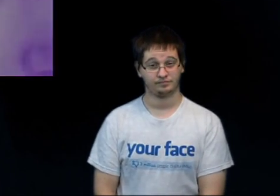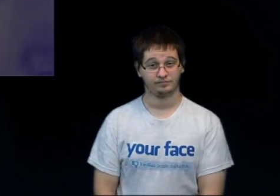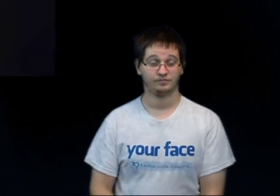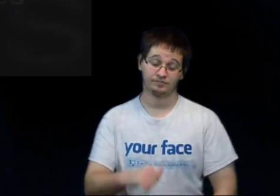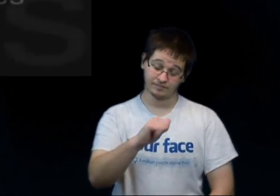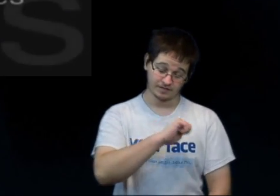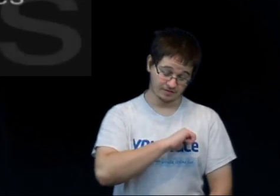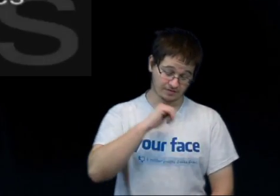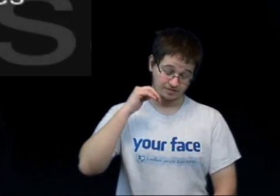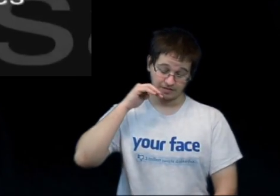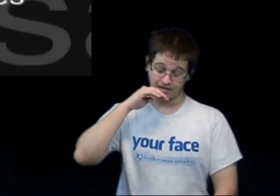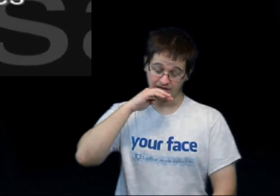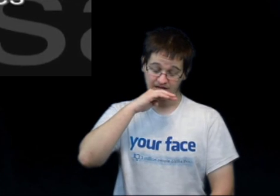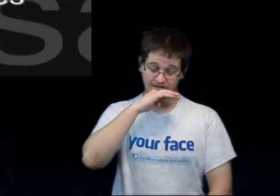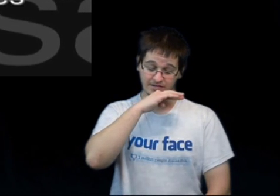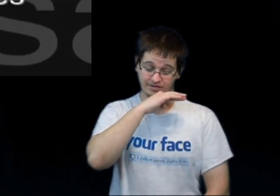Alyssa